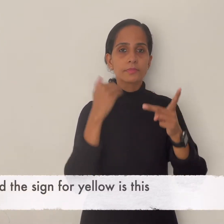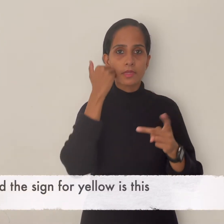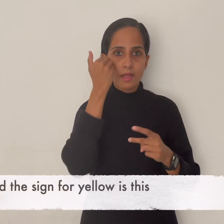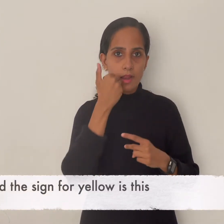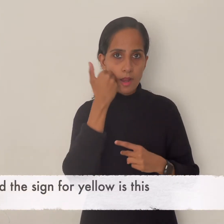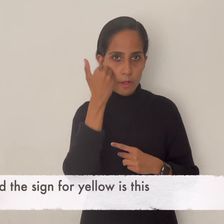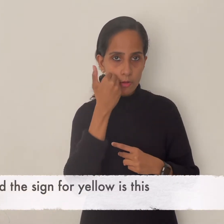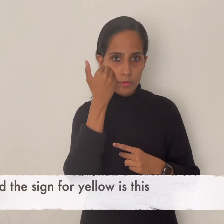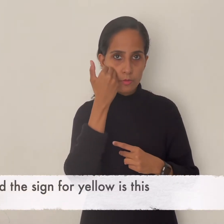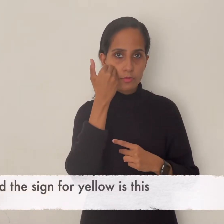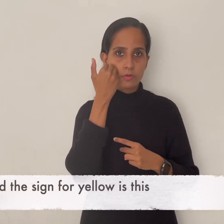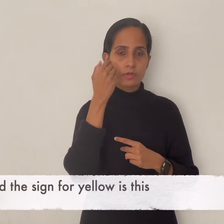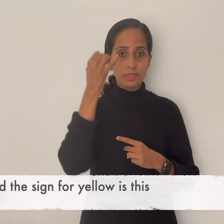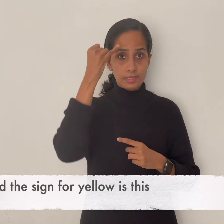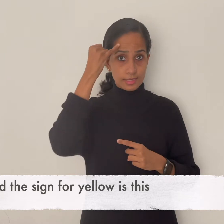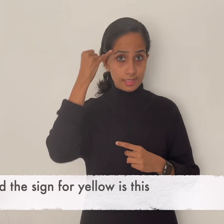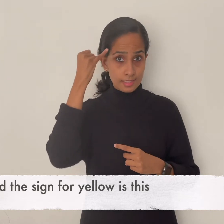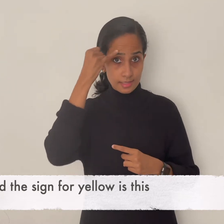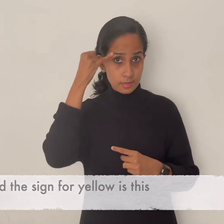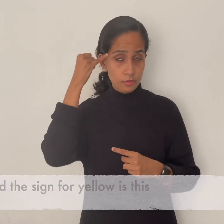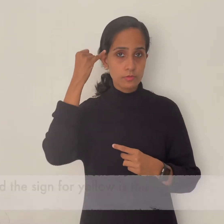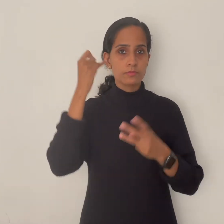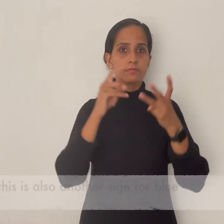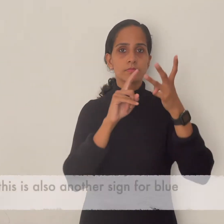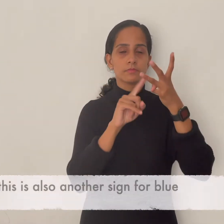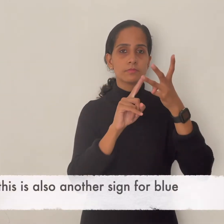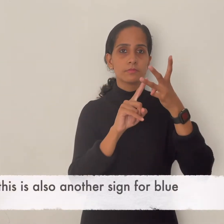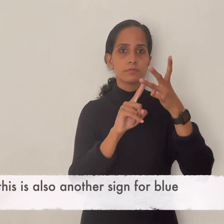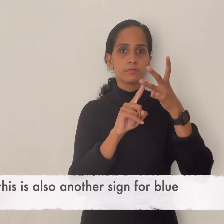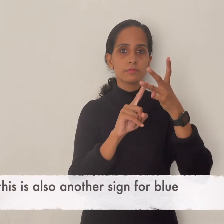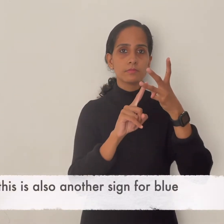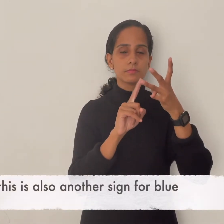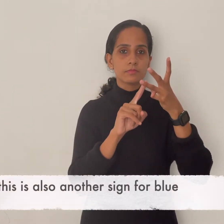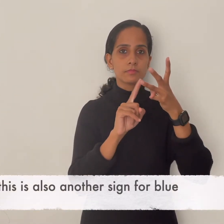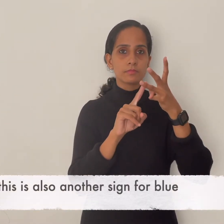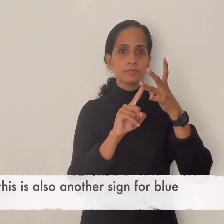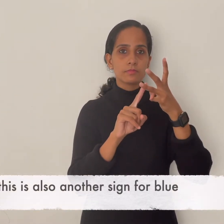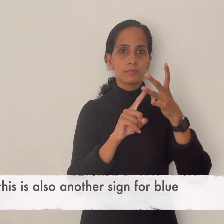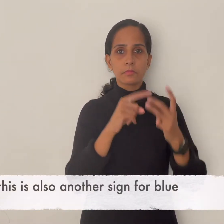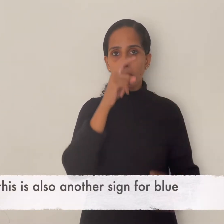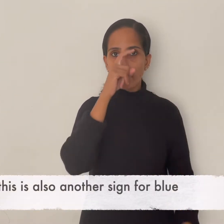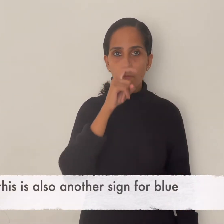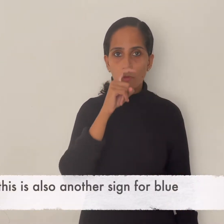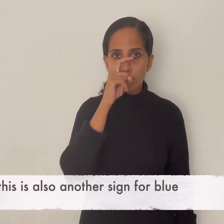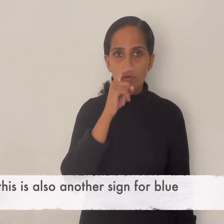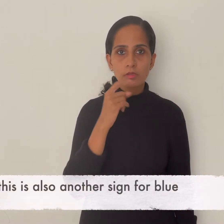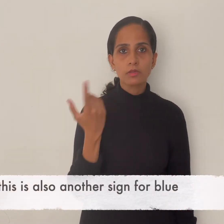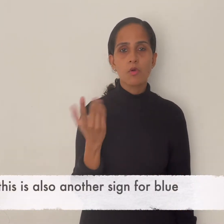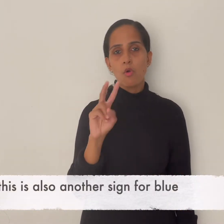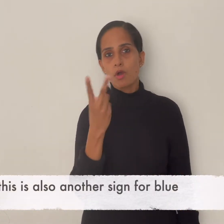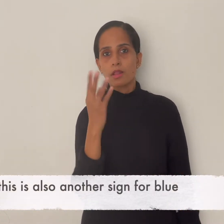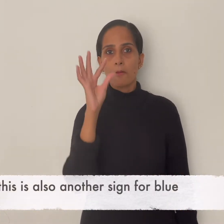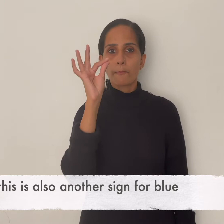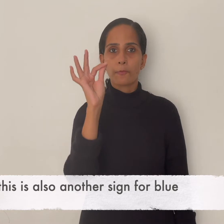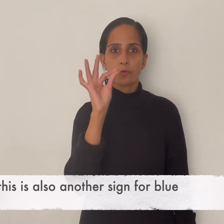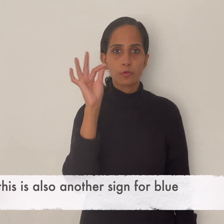yellow, another sign of yellow is this, and blue. There's another sign for